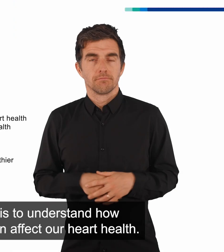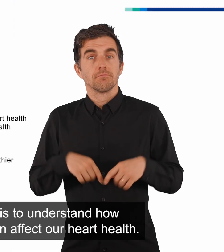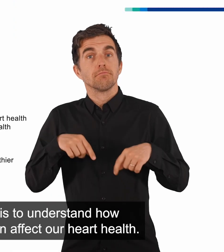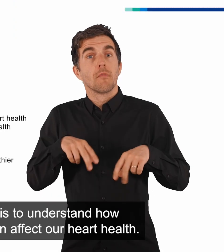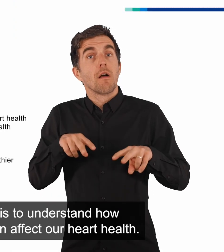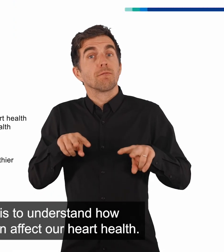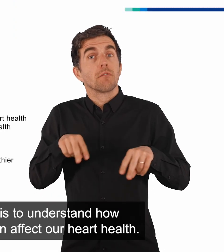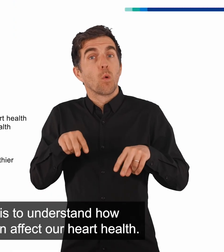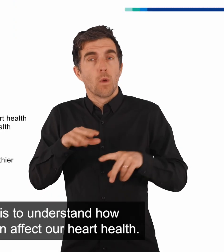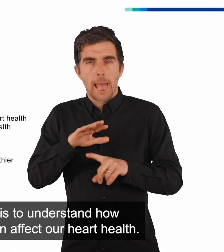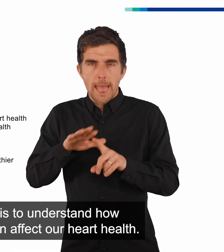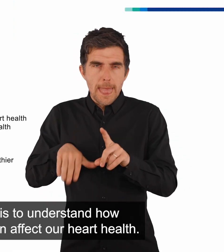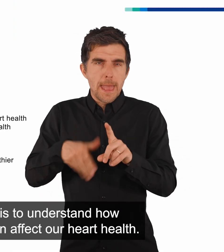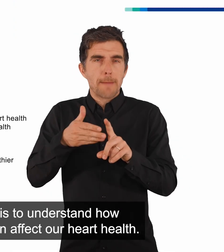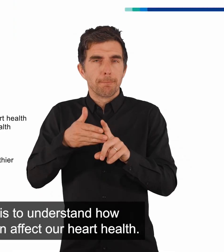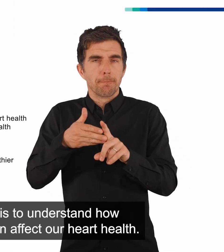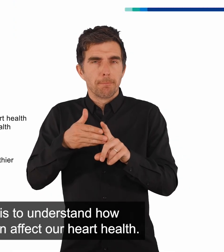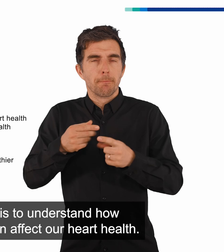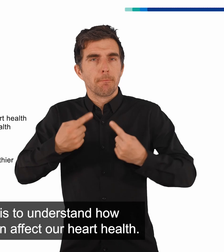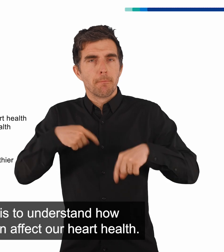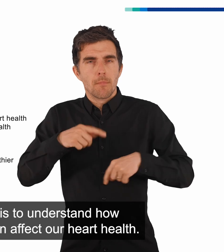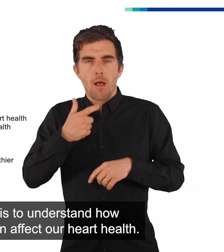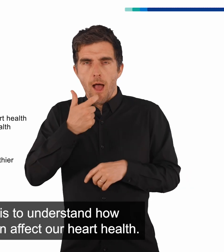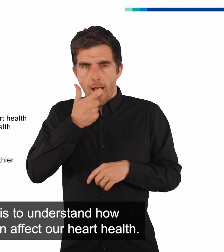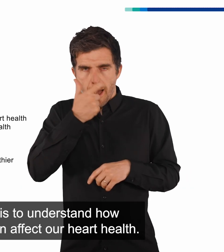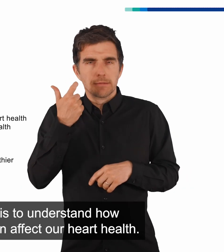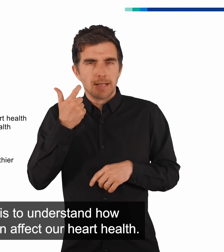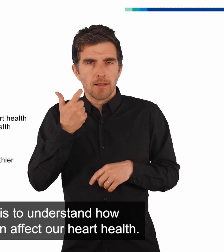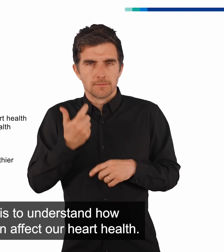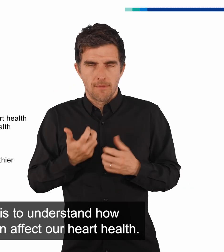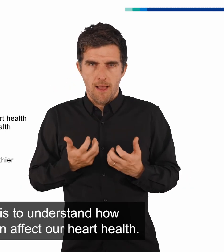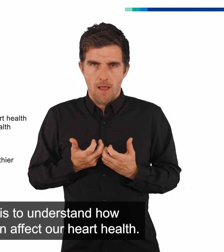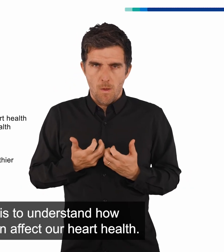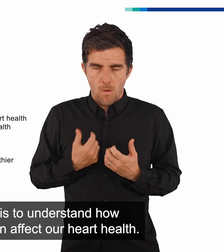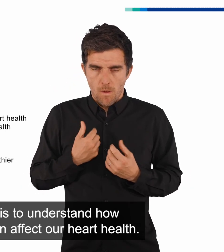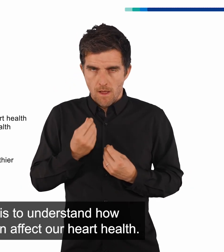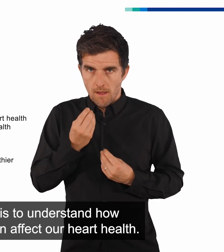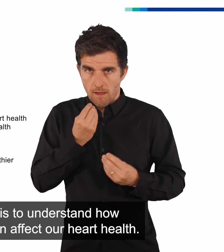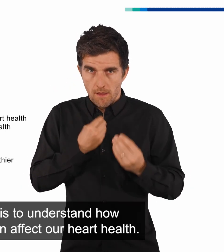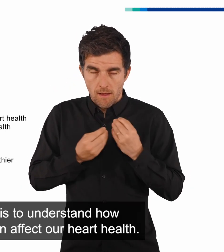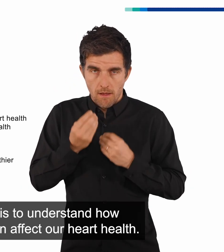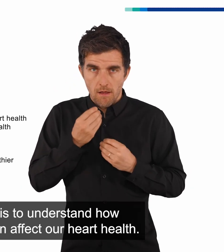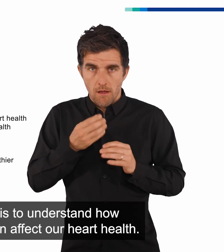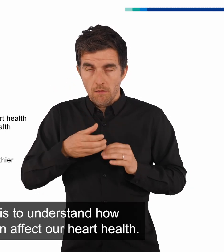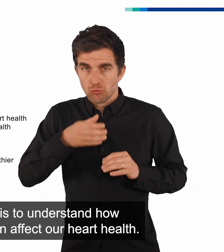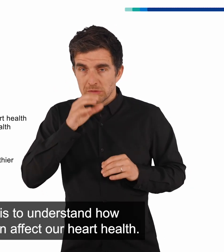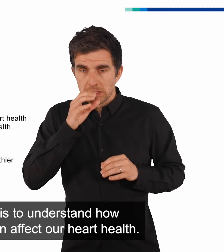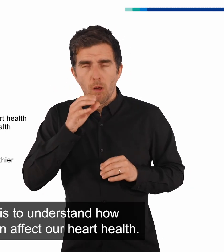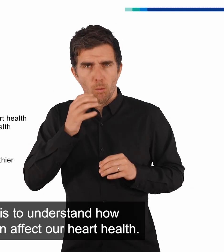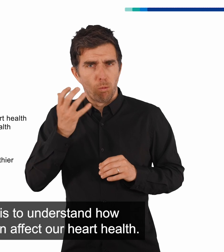The aim of this video is to understand how what we eat and drink can affect our heart health. This will include making